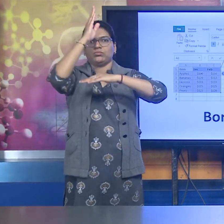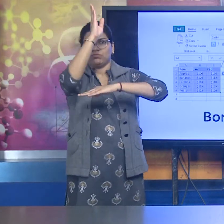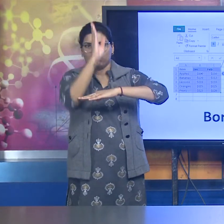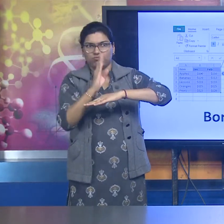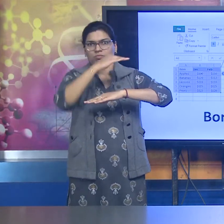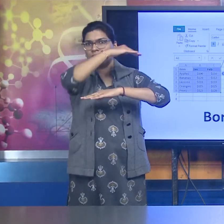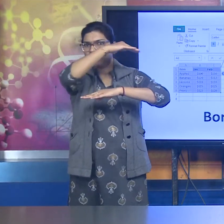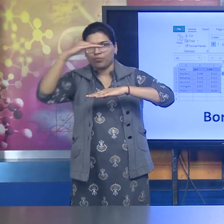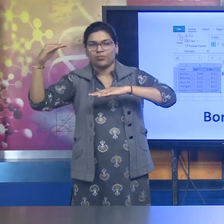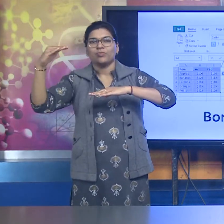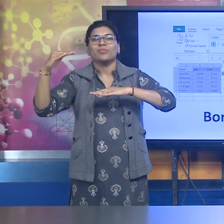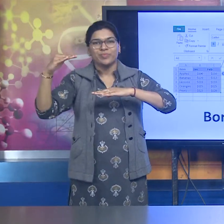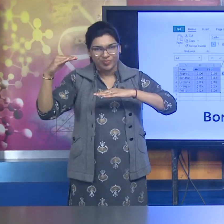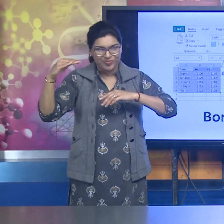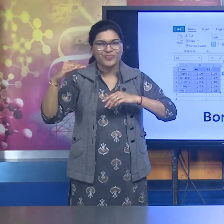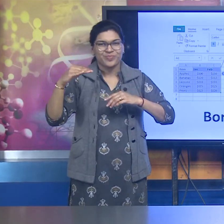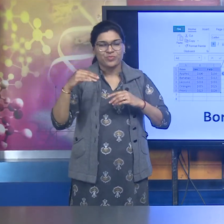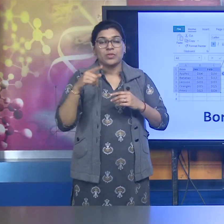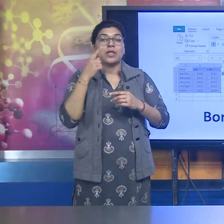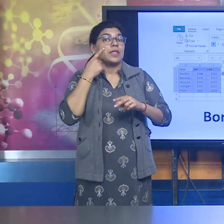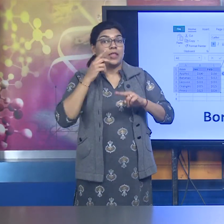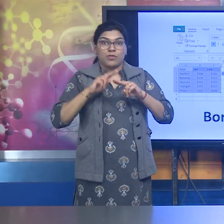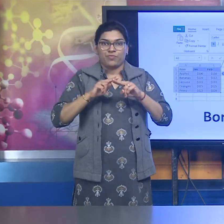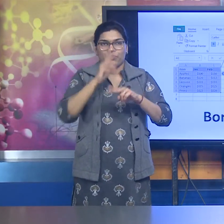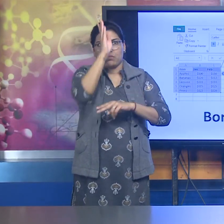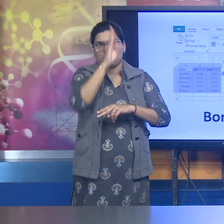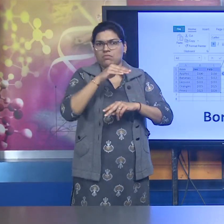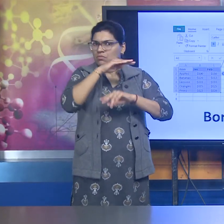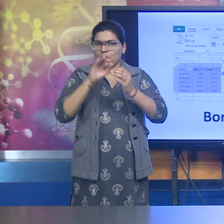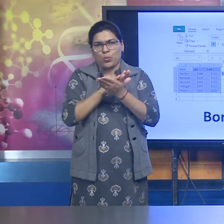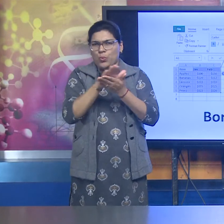type of lines in an